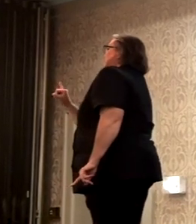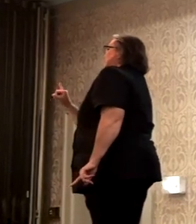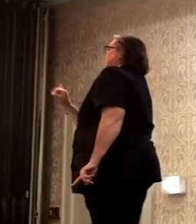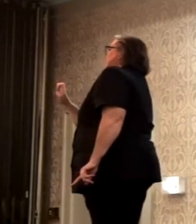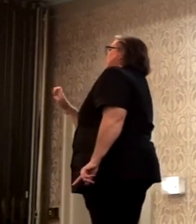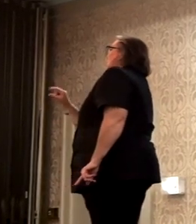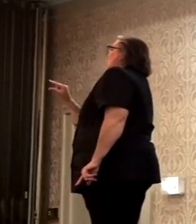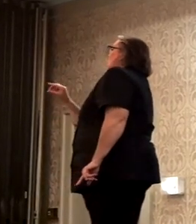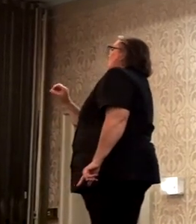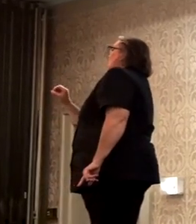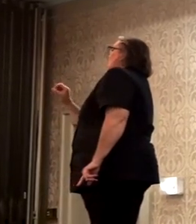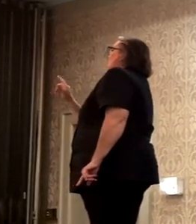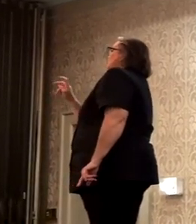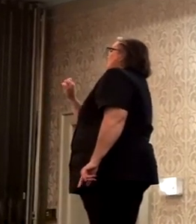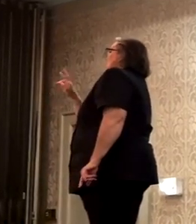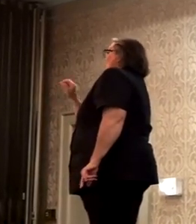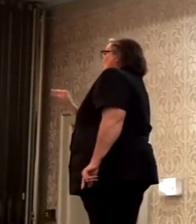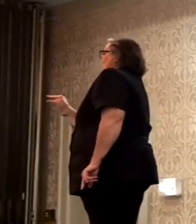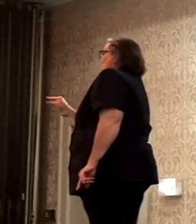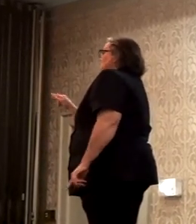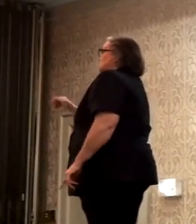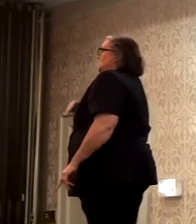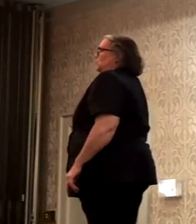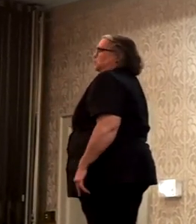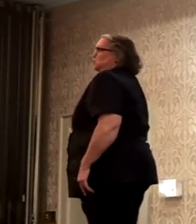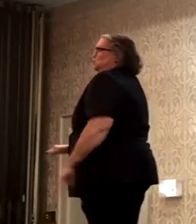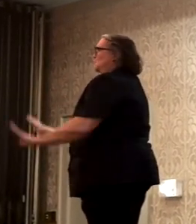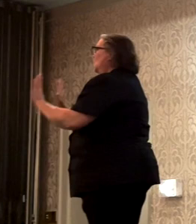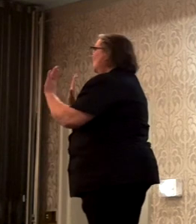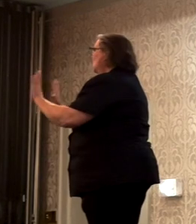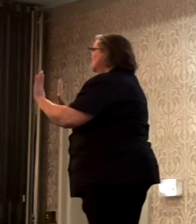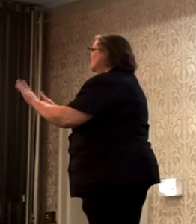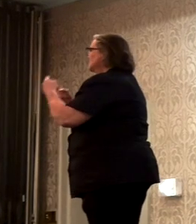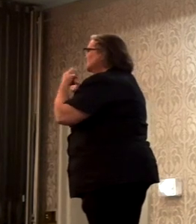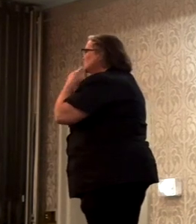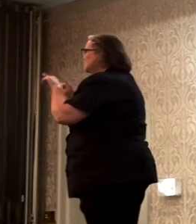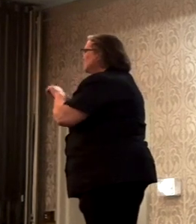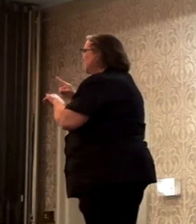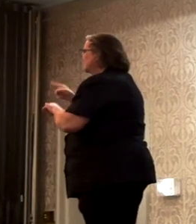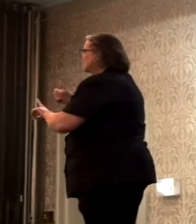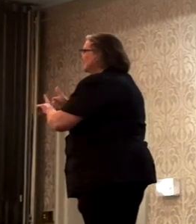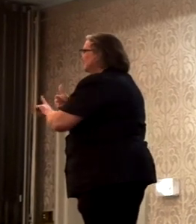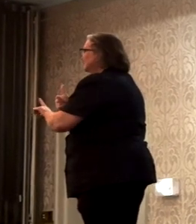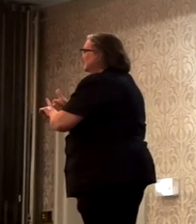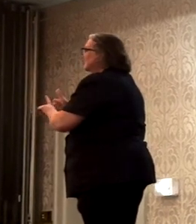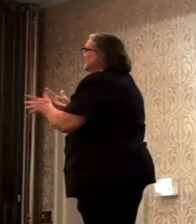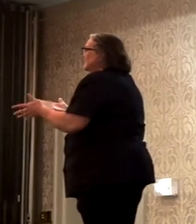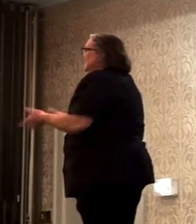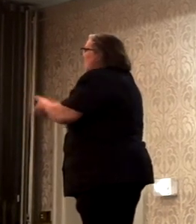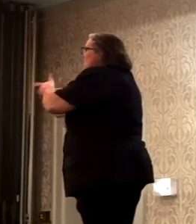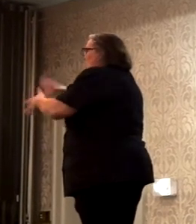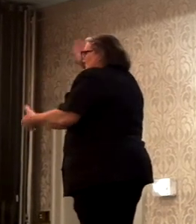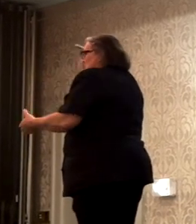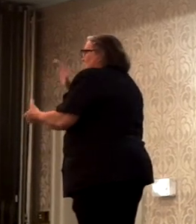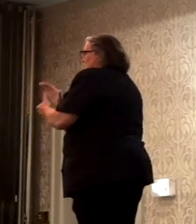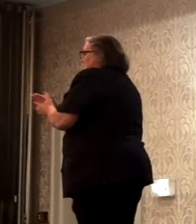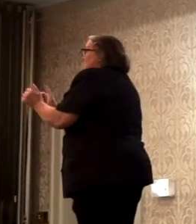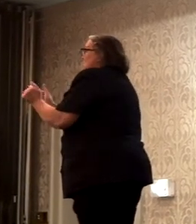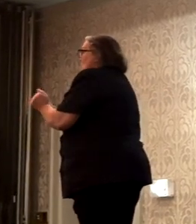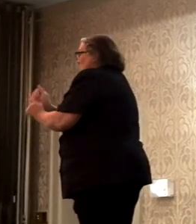However, as remarkable as these achievements were, Justice Vogel was widowed at a young age with a